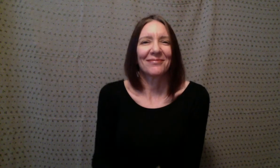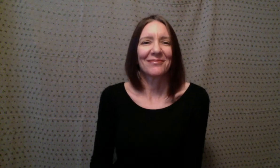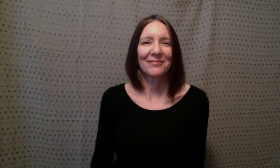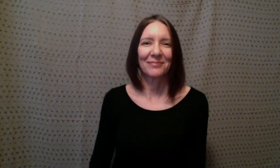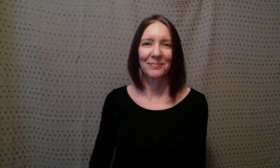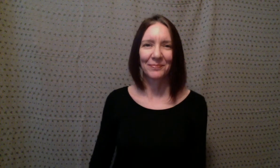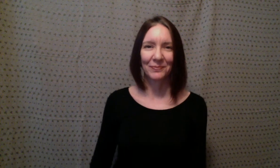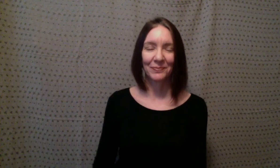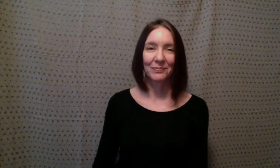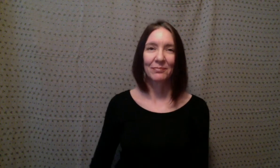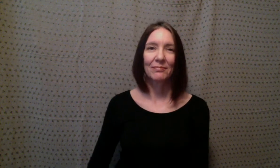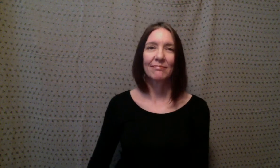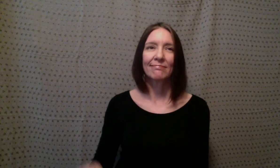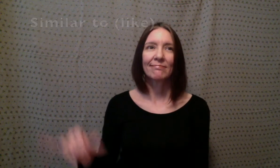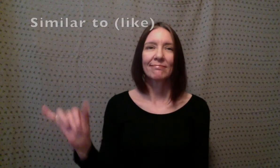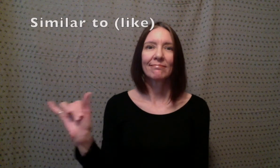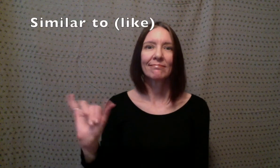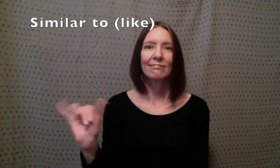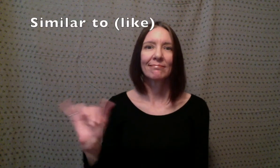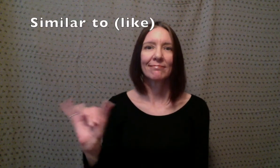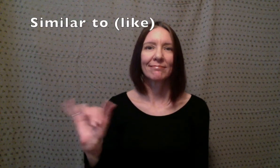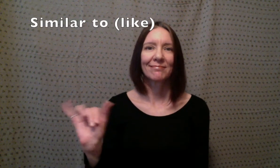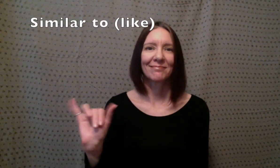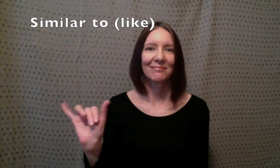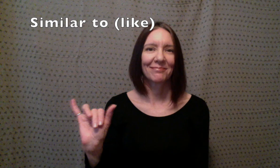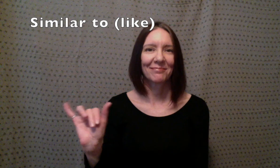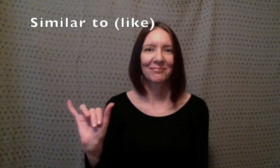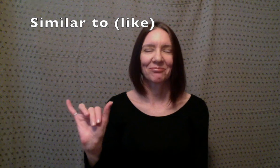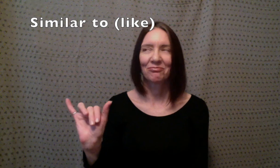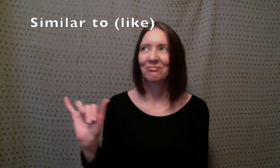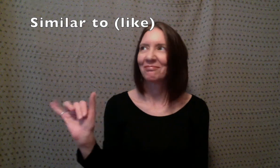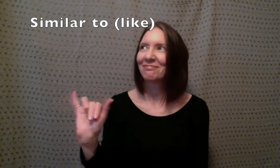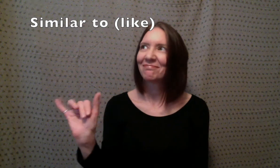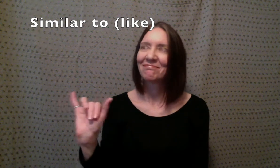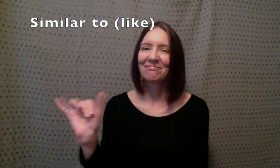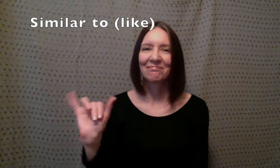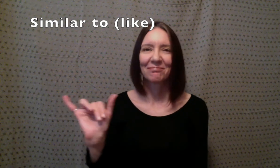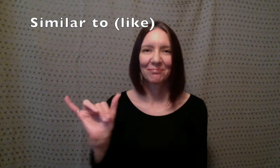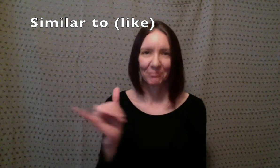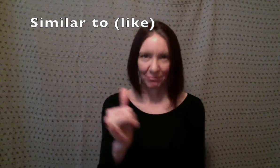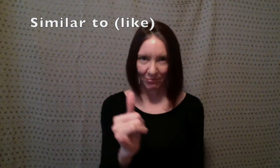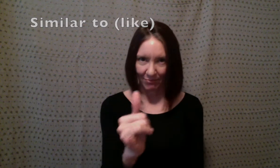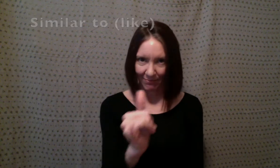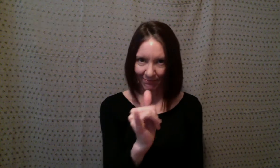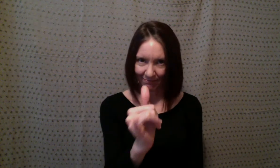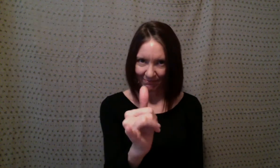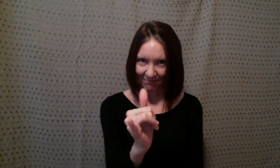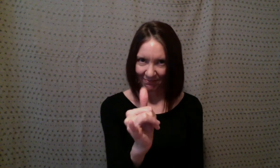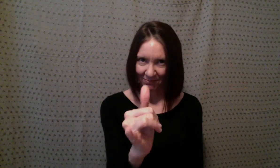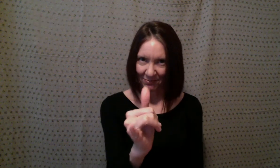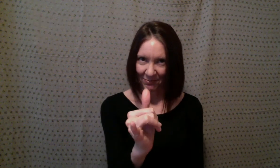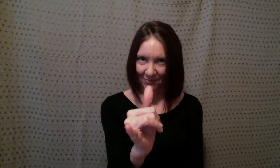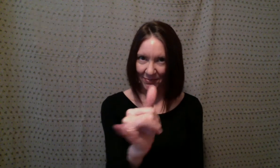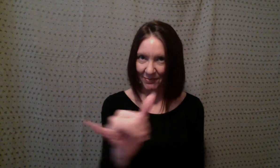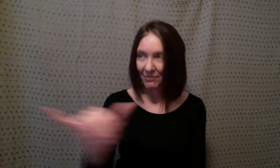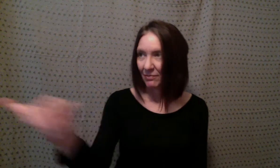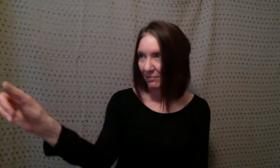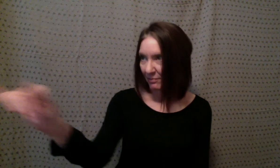to, but the sign is very different. It's a Y hand shape, palm forward, that shakes a little, and it's directional to